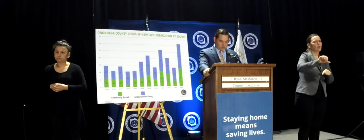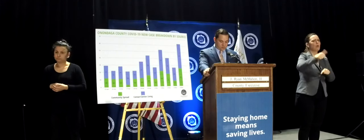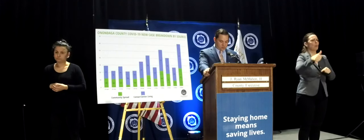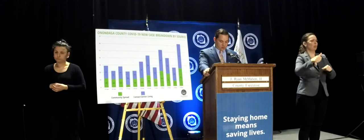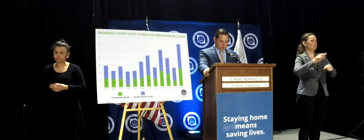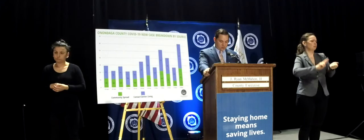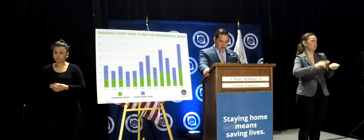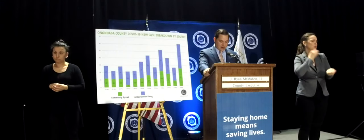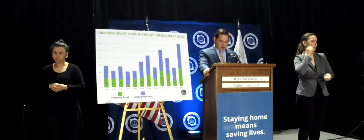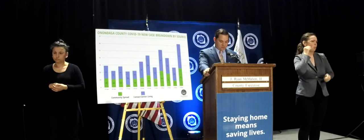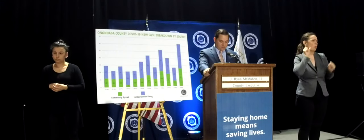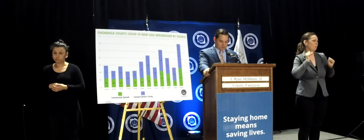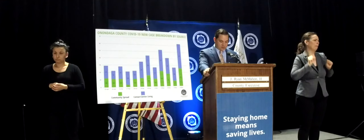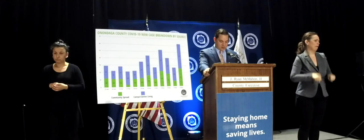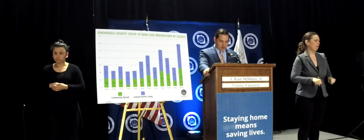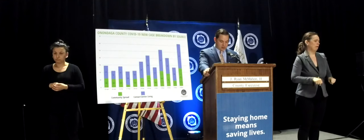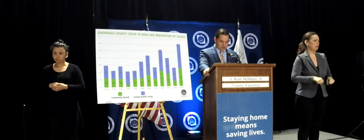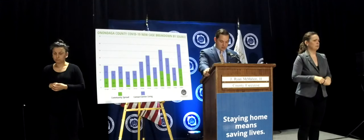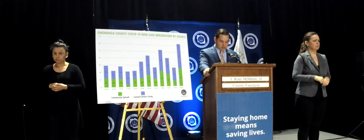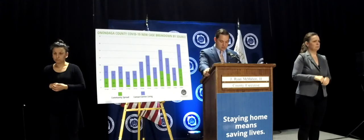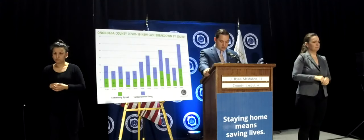Okay, so overall we have